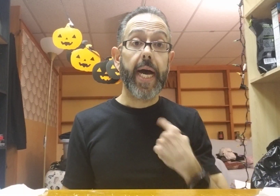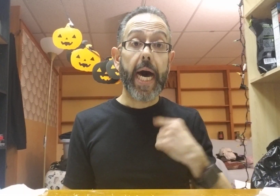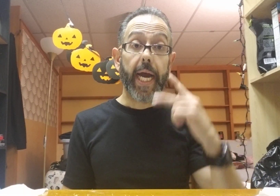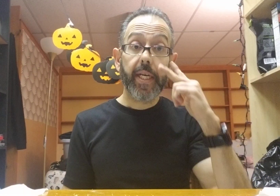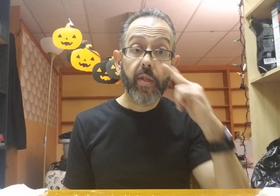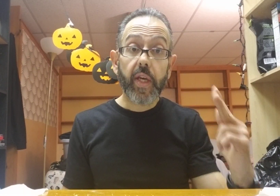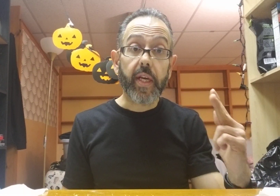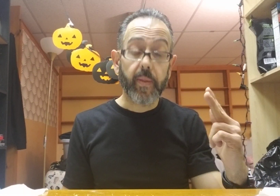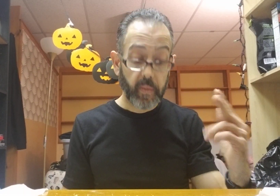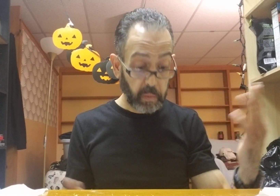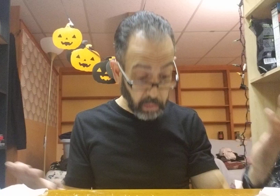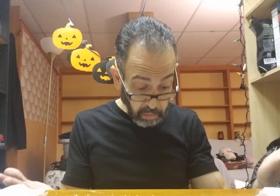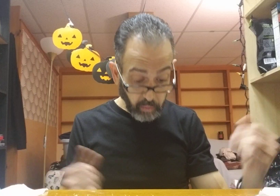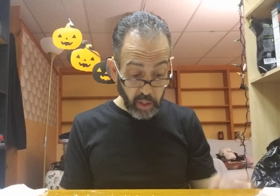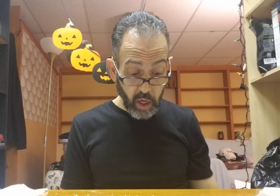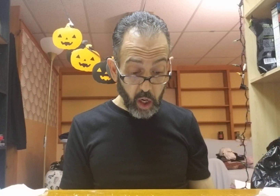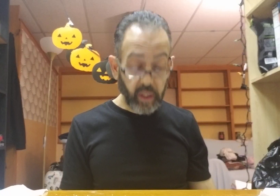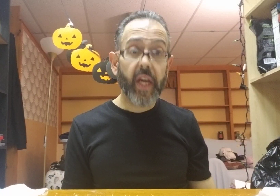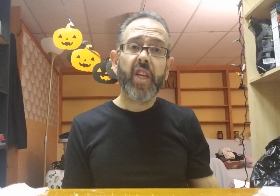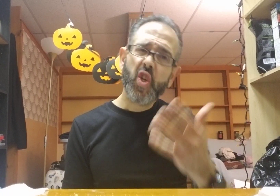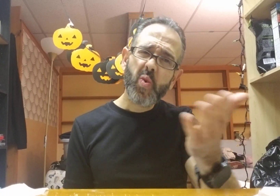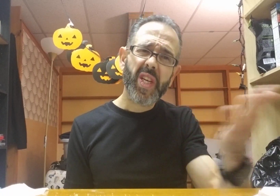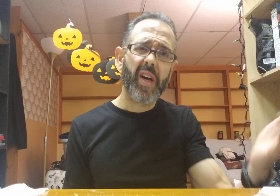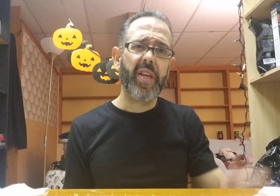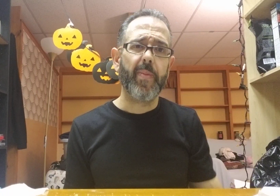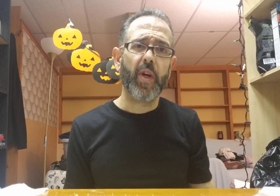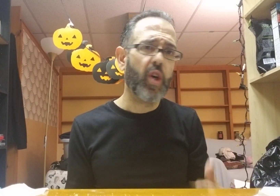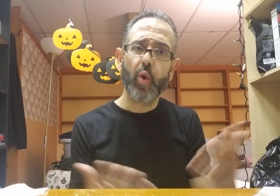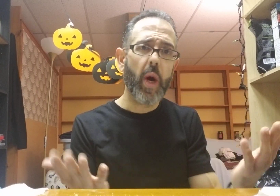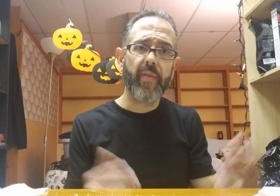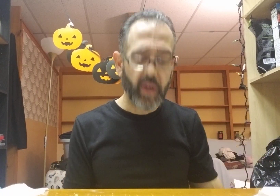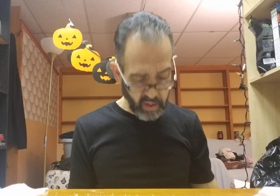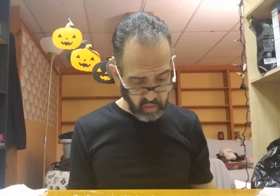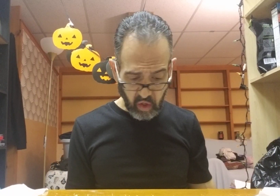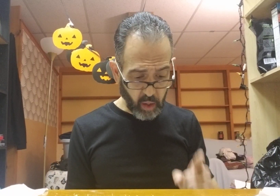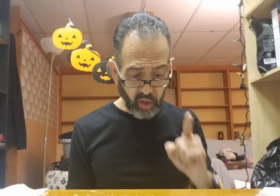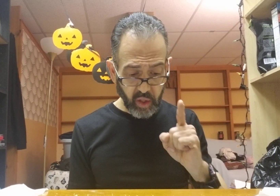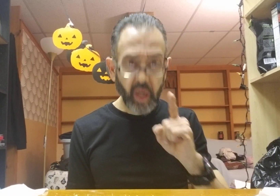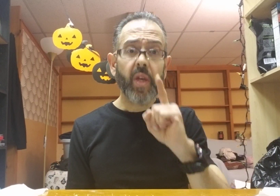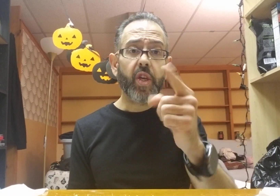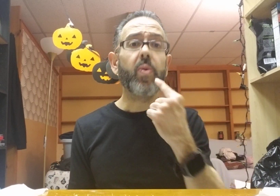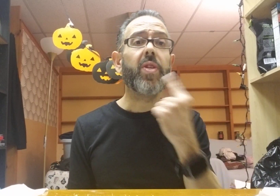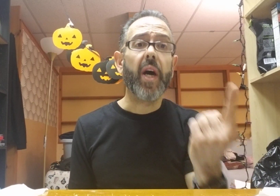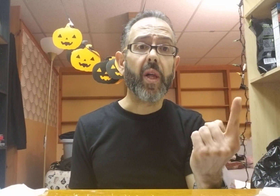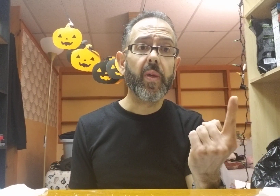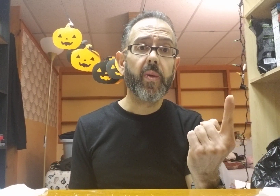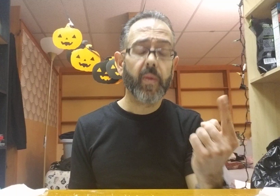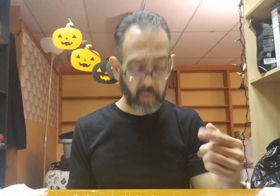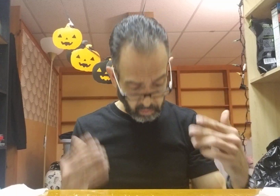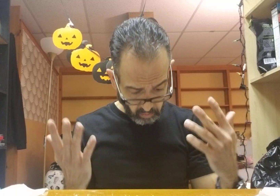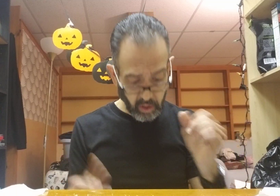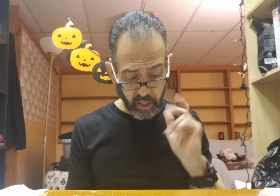I see. Okay, you tell him or whoever. So it's you tell.